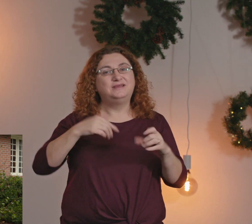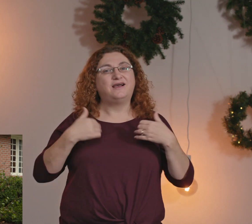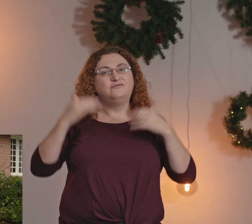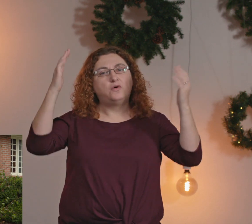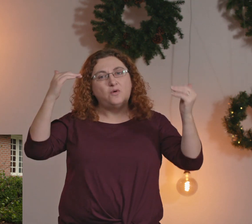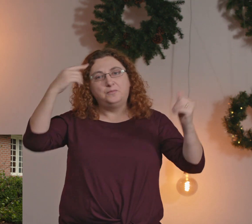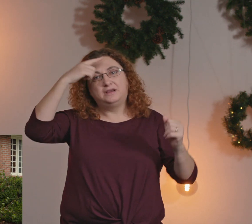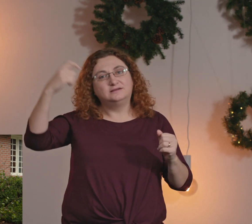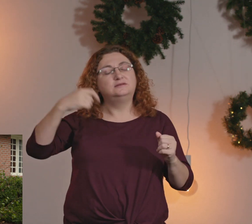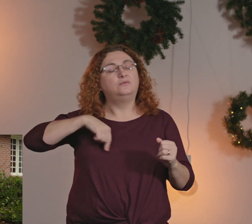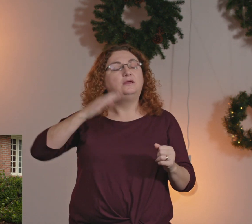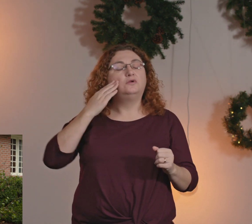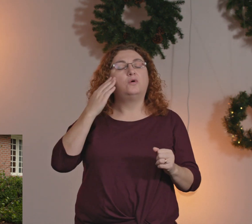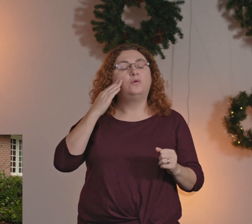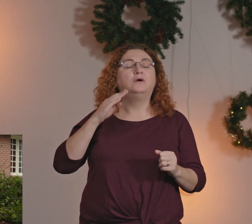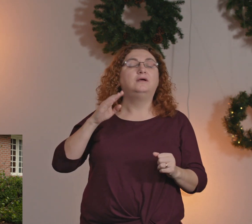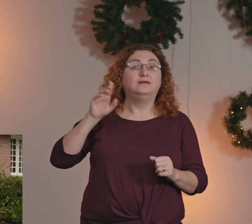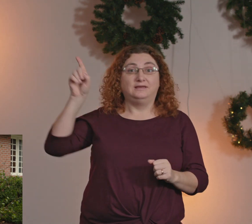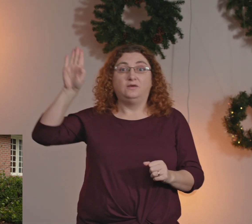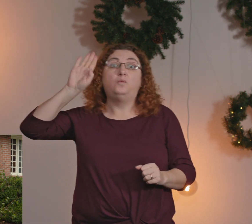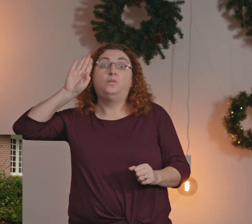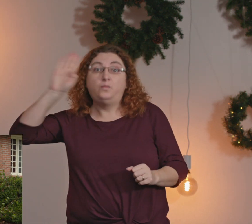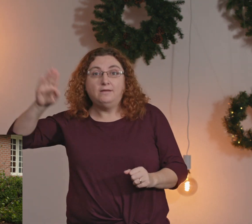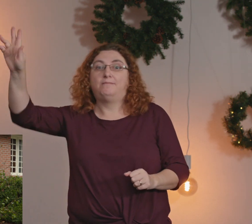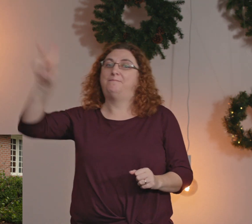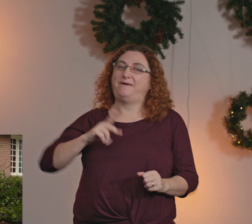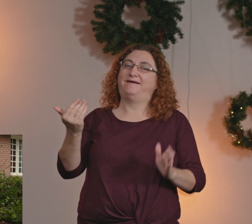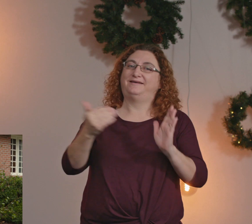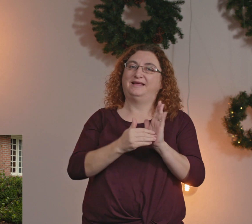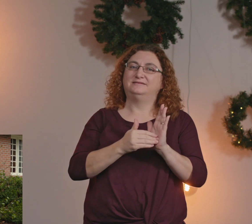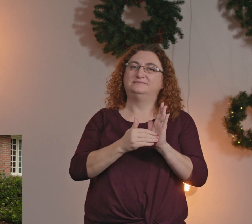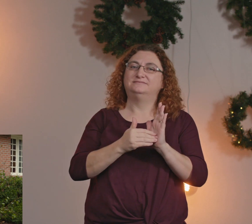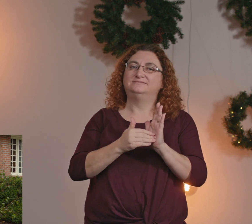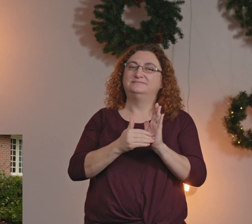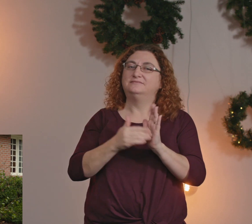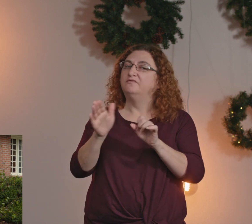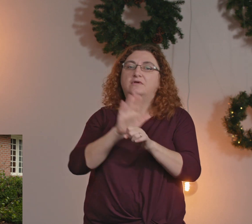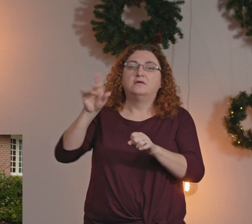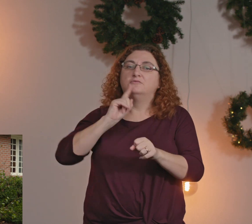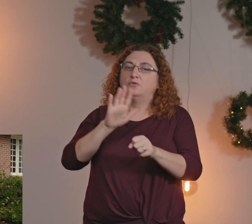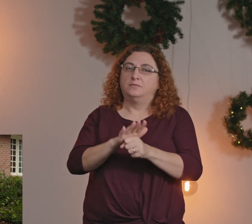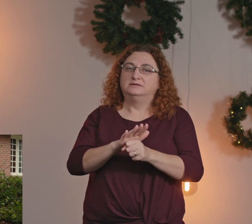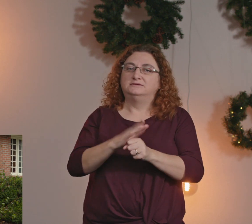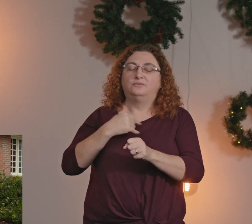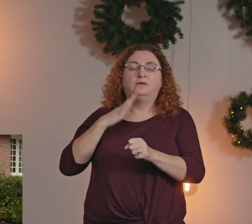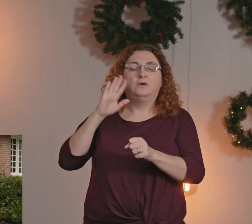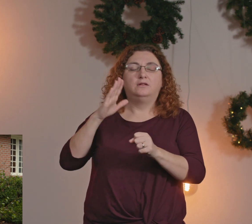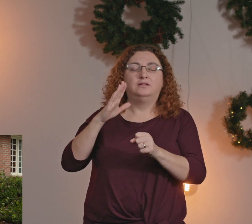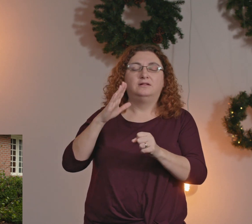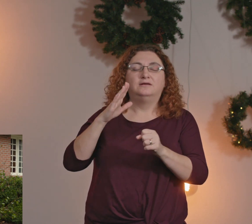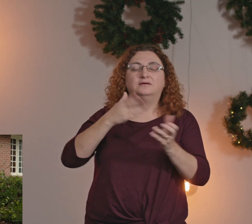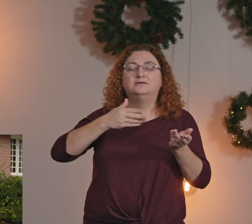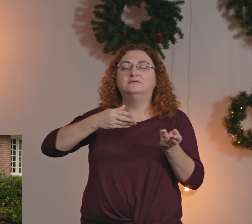come back again to finish what He has promised to do, to bring us home where we will be with Him forever. It is a